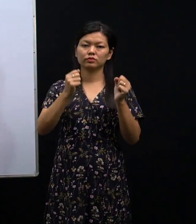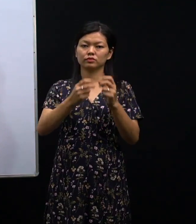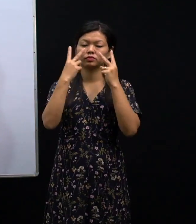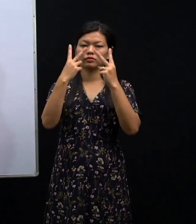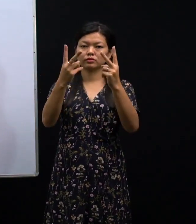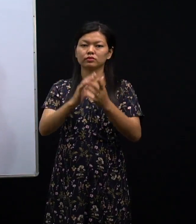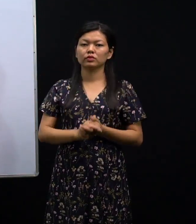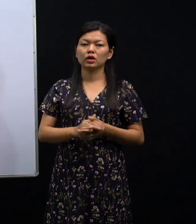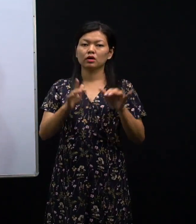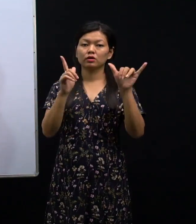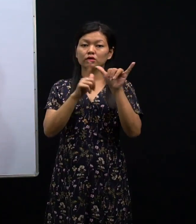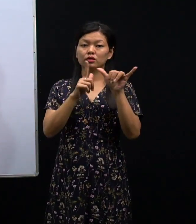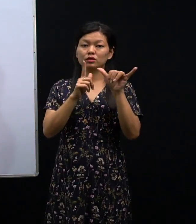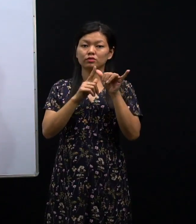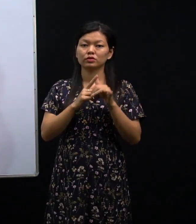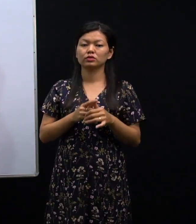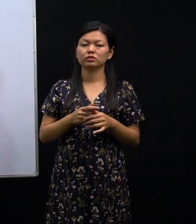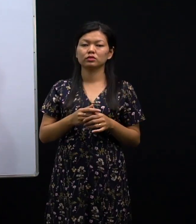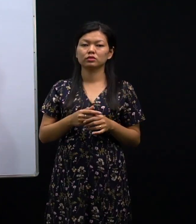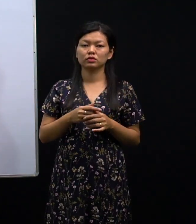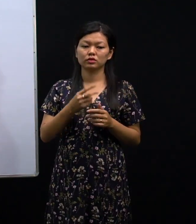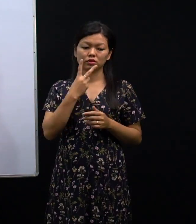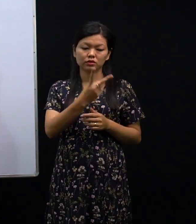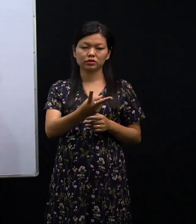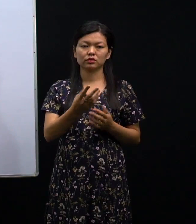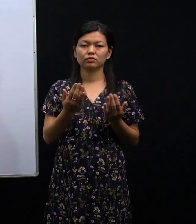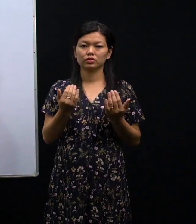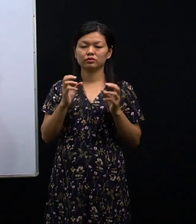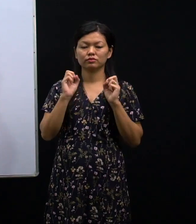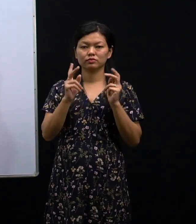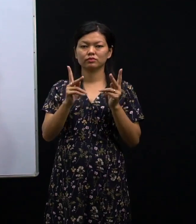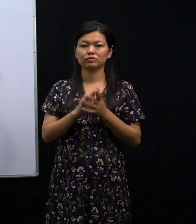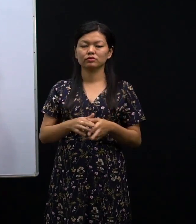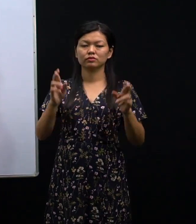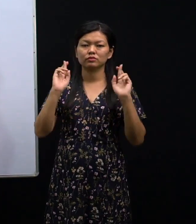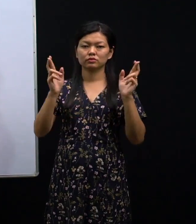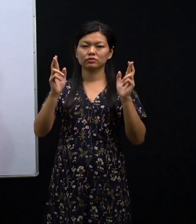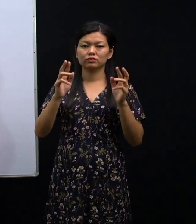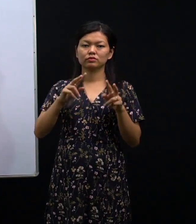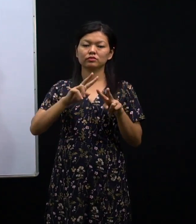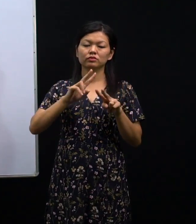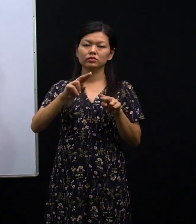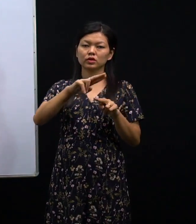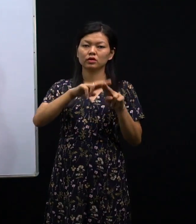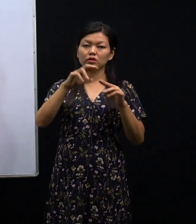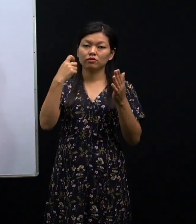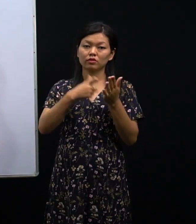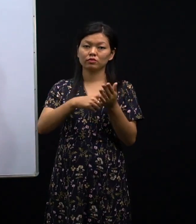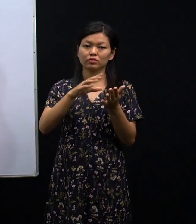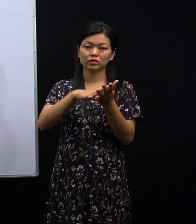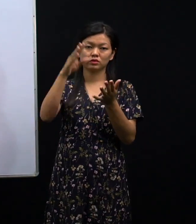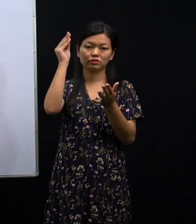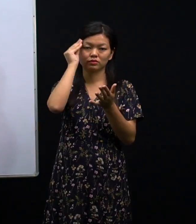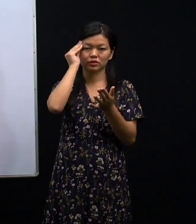also in the YouTube channel. There also you can maintain it. Okay. So I hope you will be memorized. The next day our class